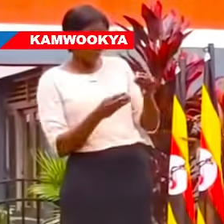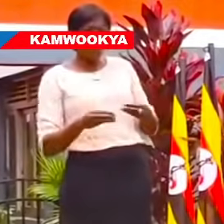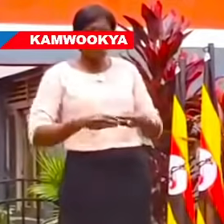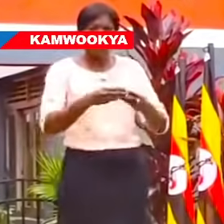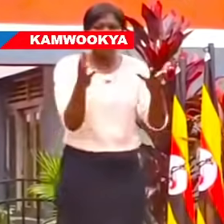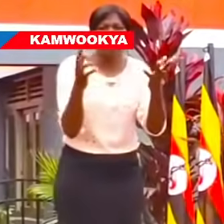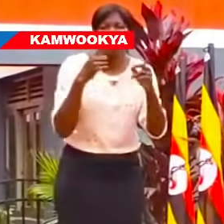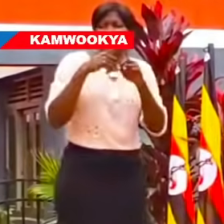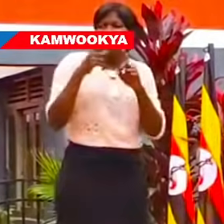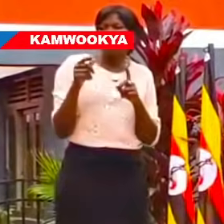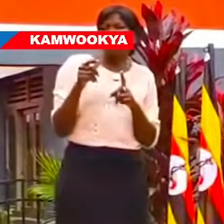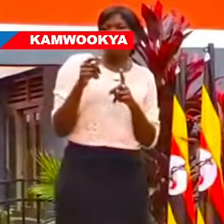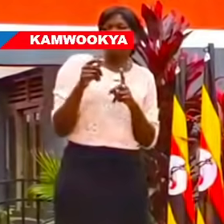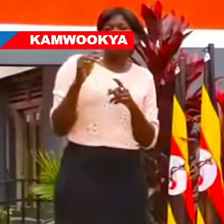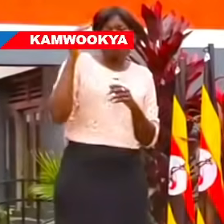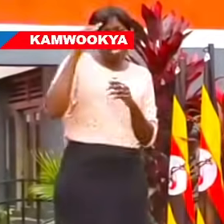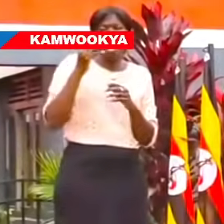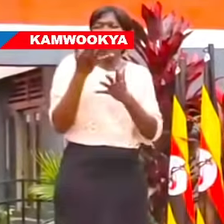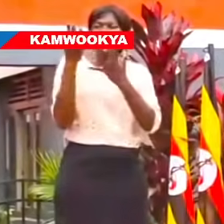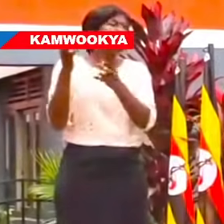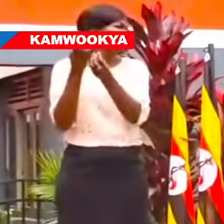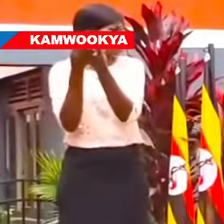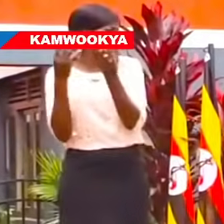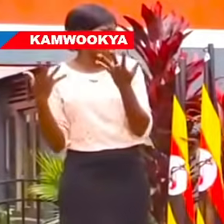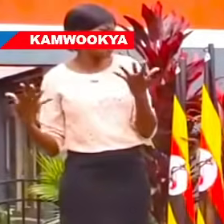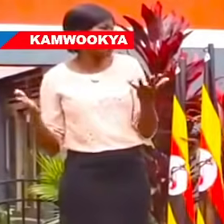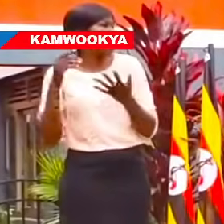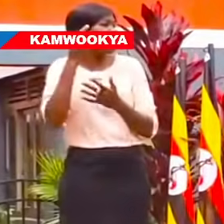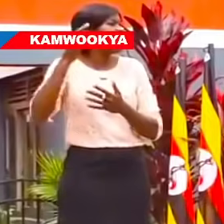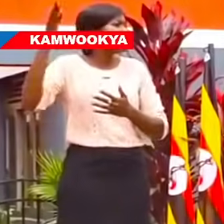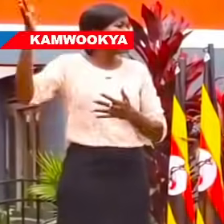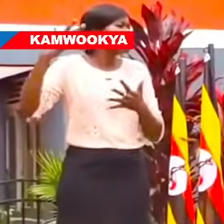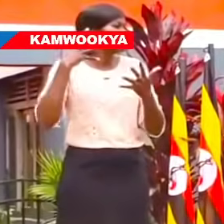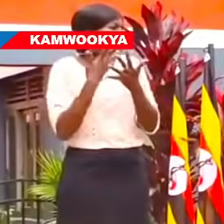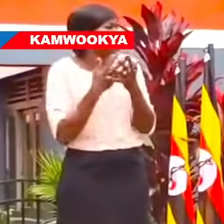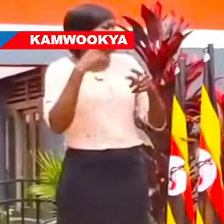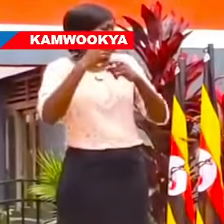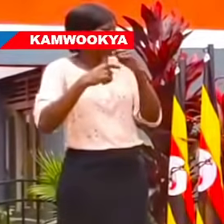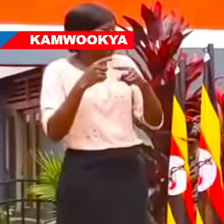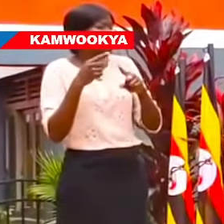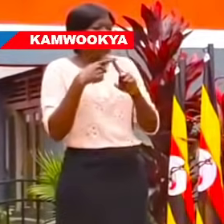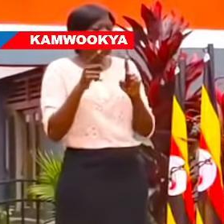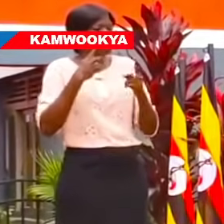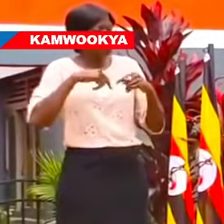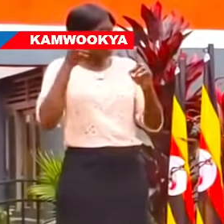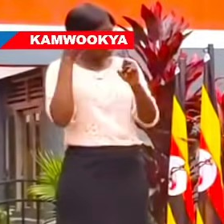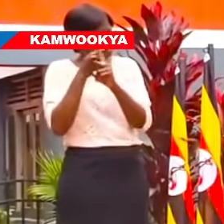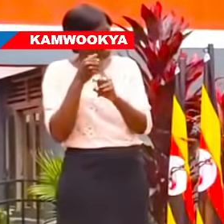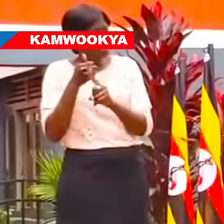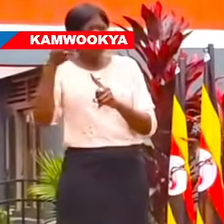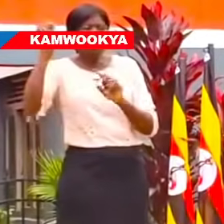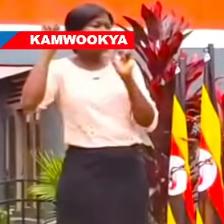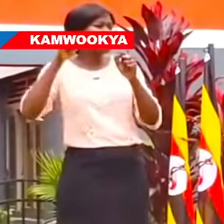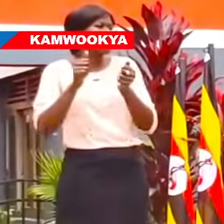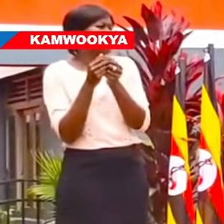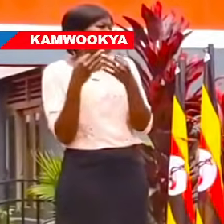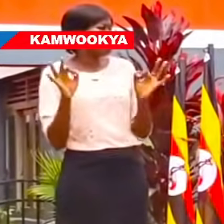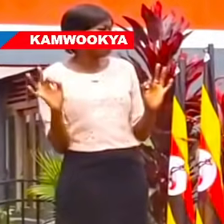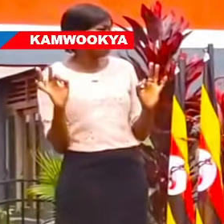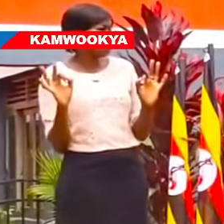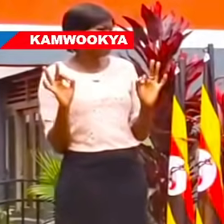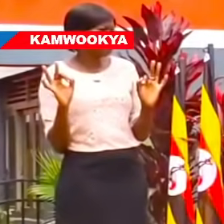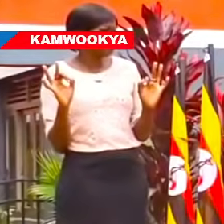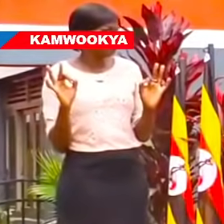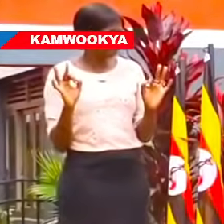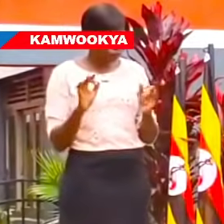of everybody else, but there's several, and we demand that all of them be freed. The question of the